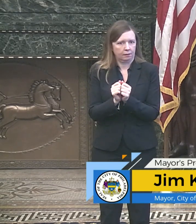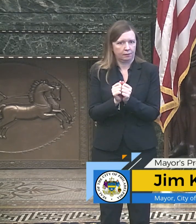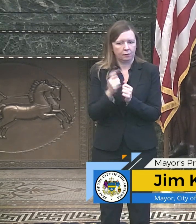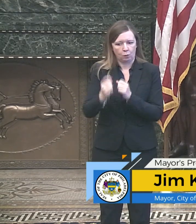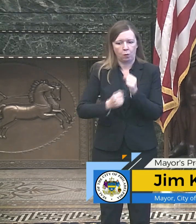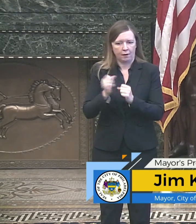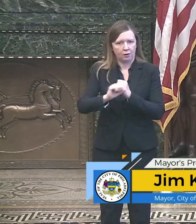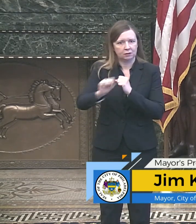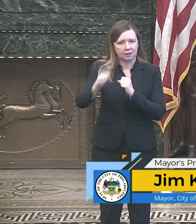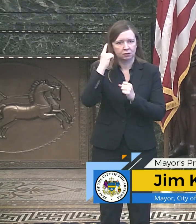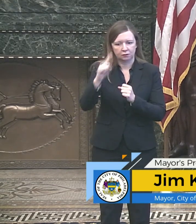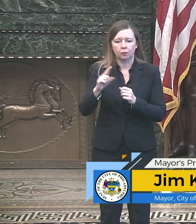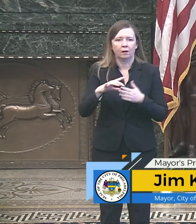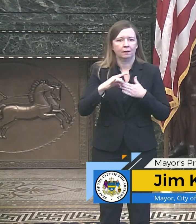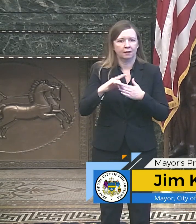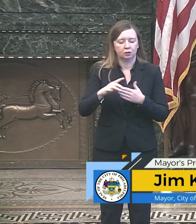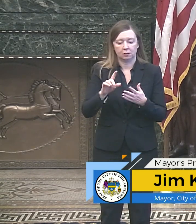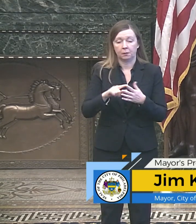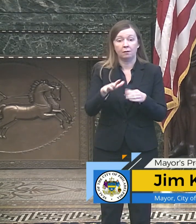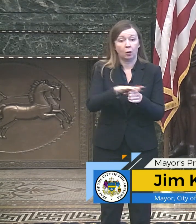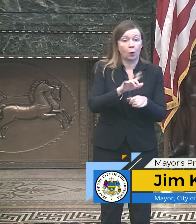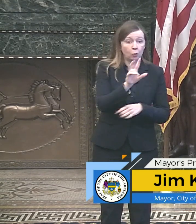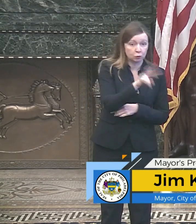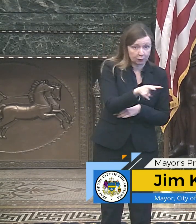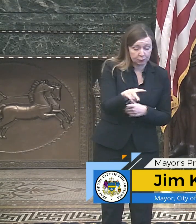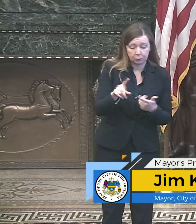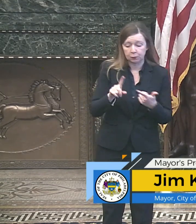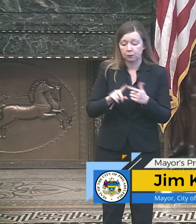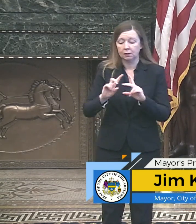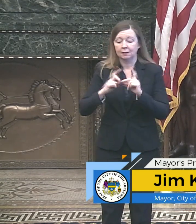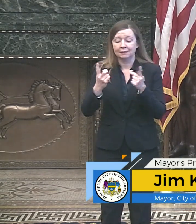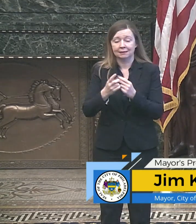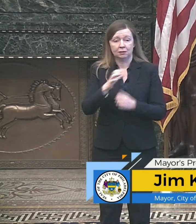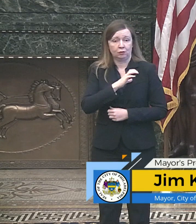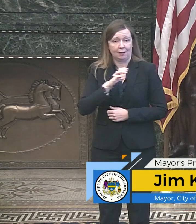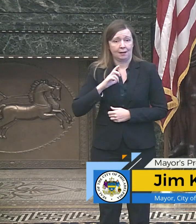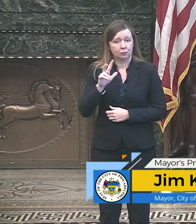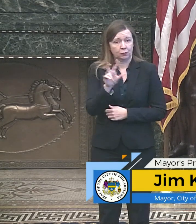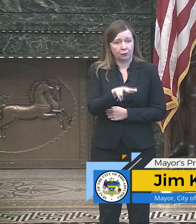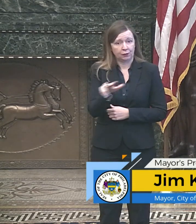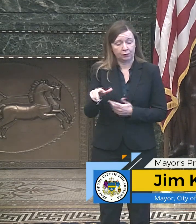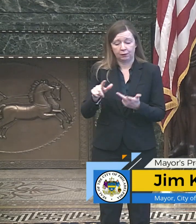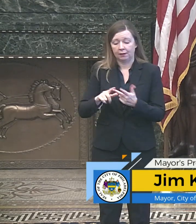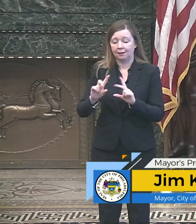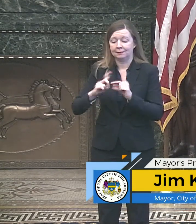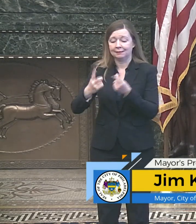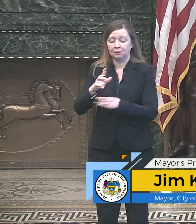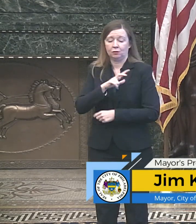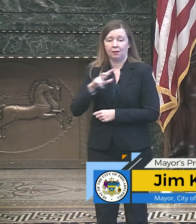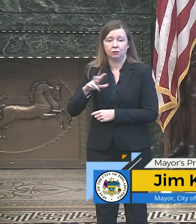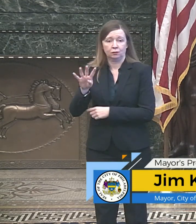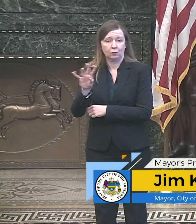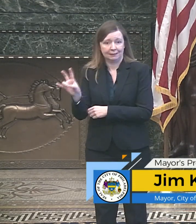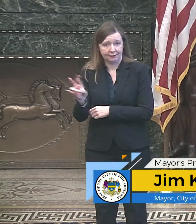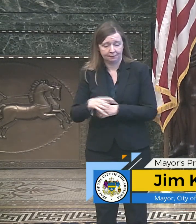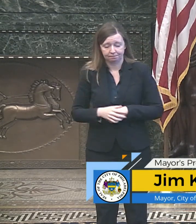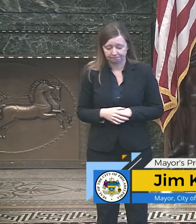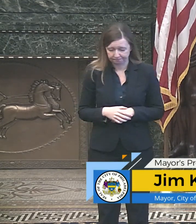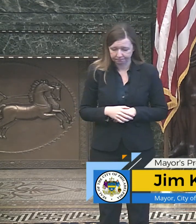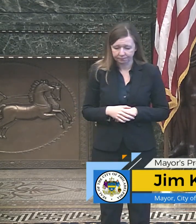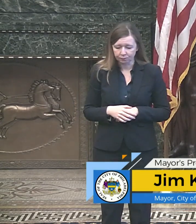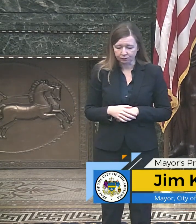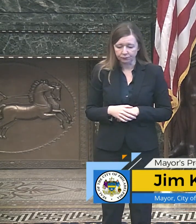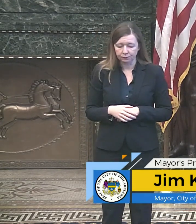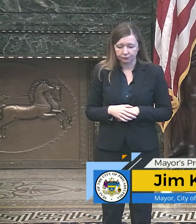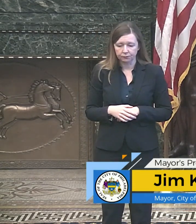1-year extensions with the leadership of Local 22, District Council 33, and District Council 47. It